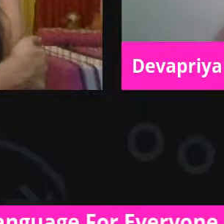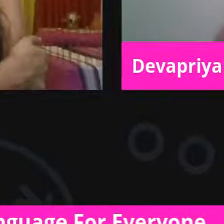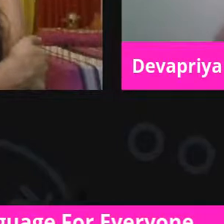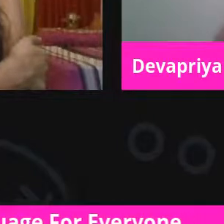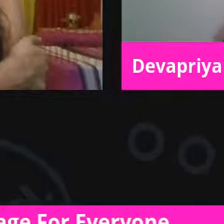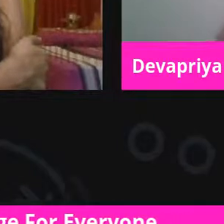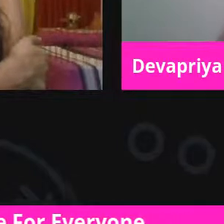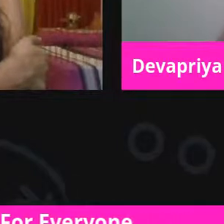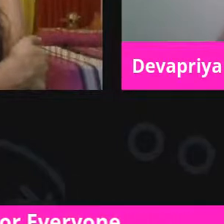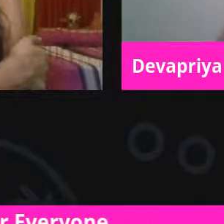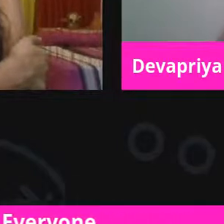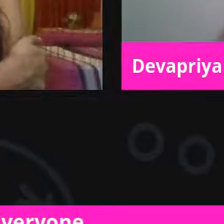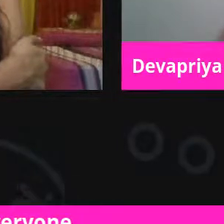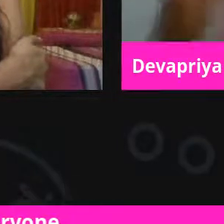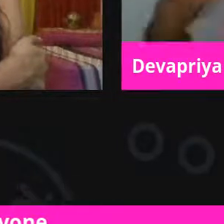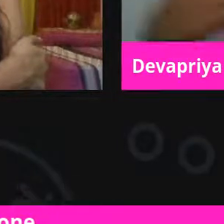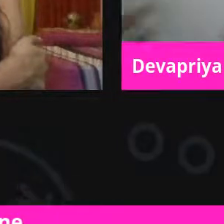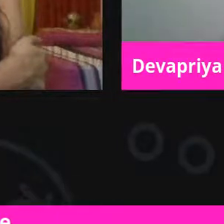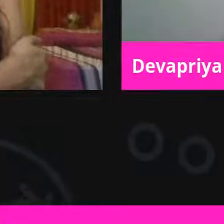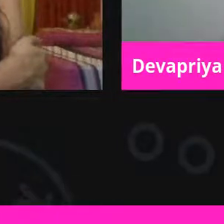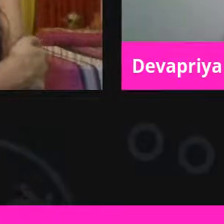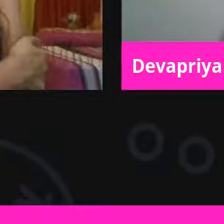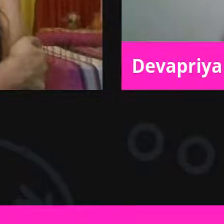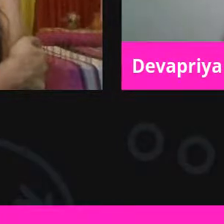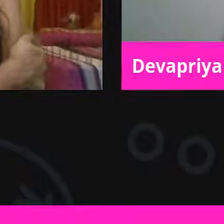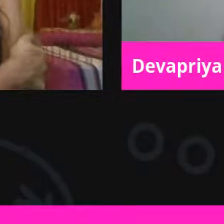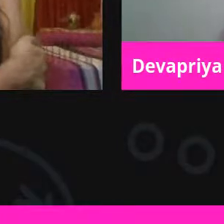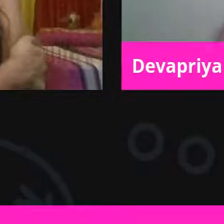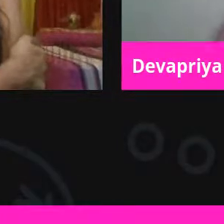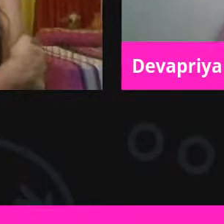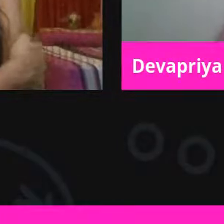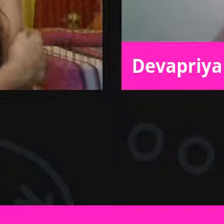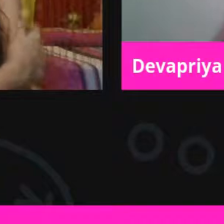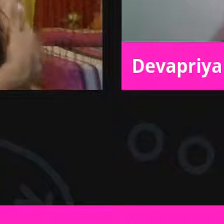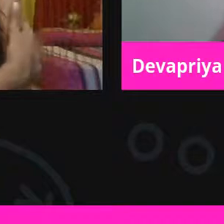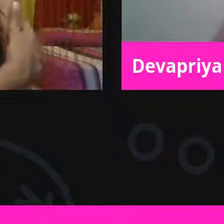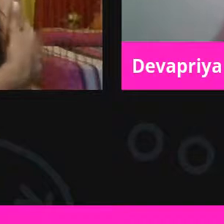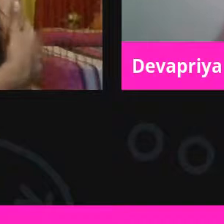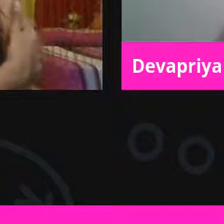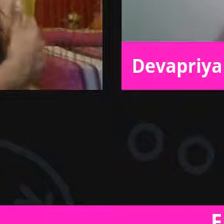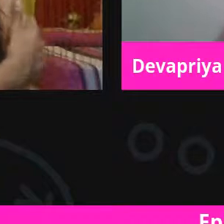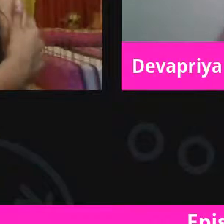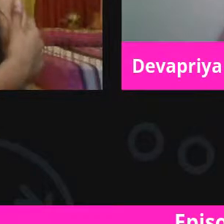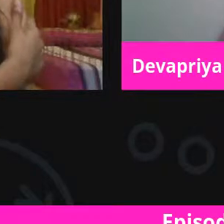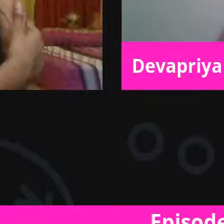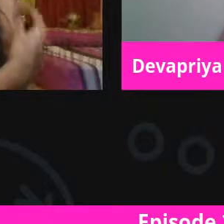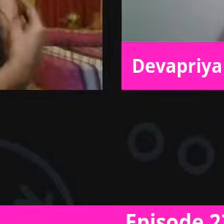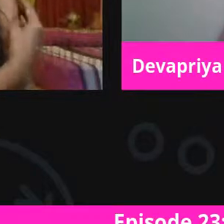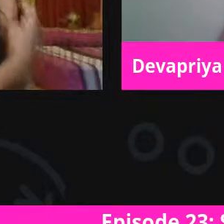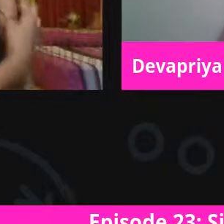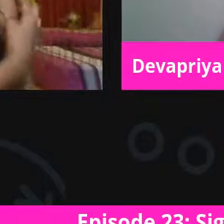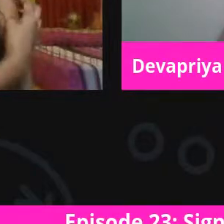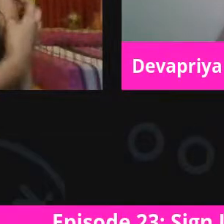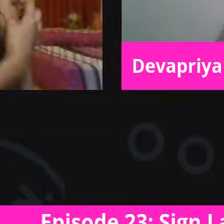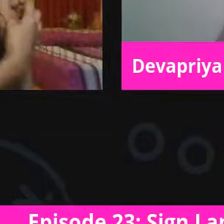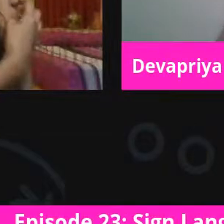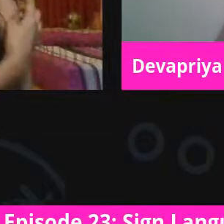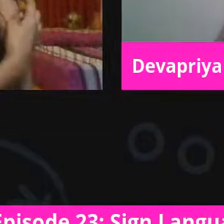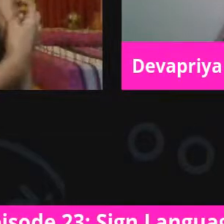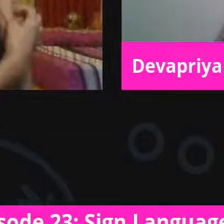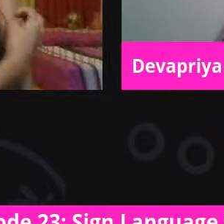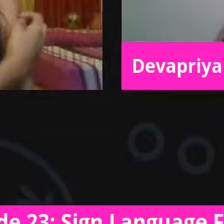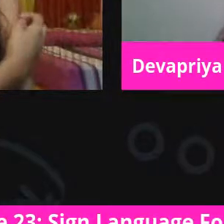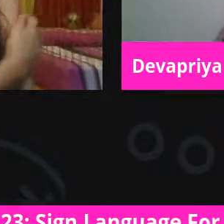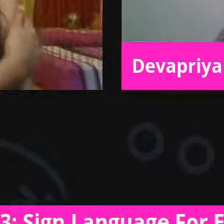languages. So every time when I see people using the sign language, inside of me, I had this feel of.